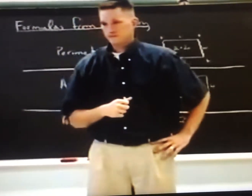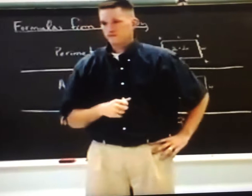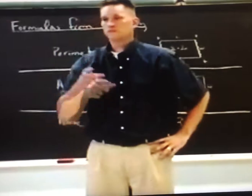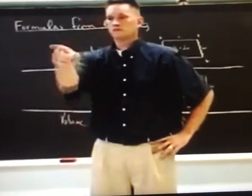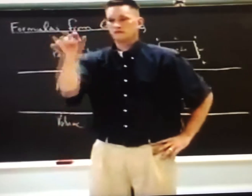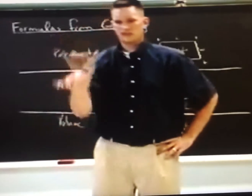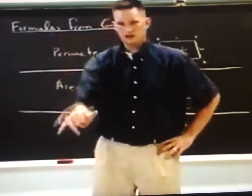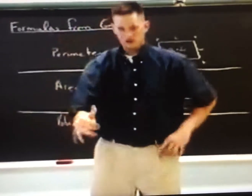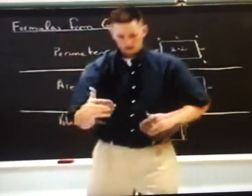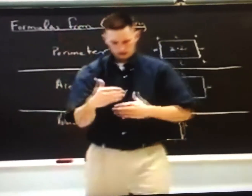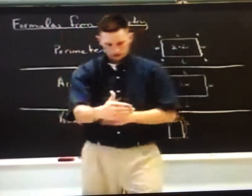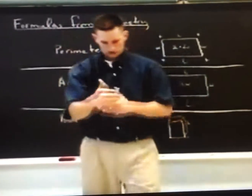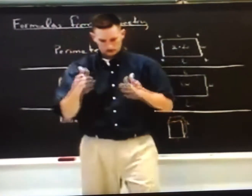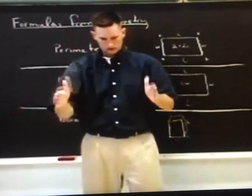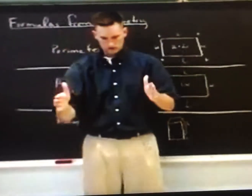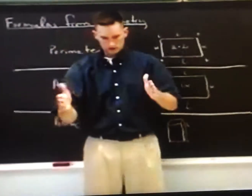Finding the volume, what would that be used for?